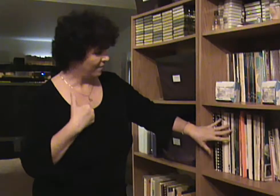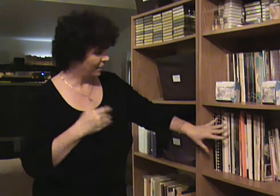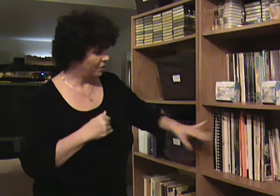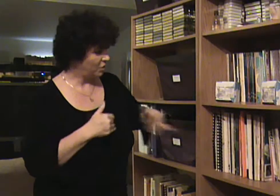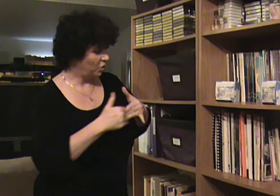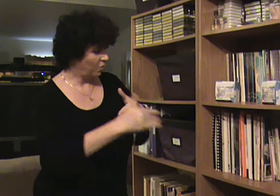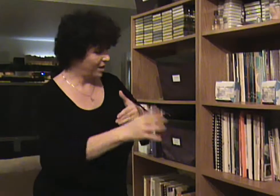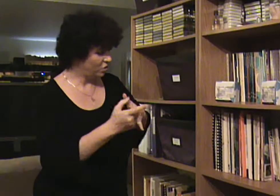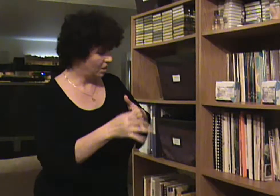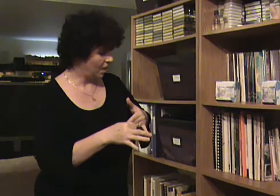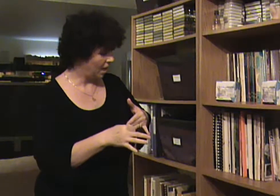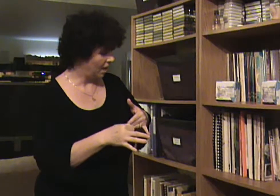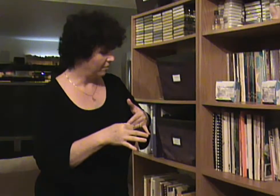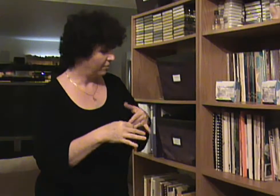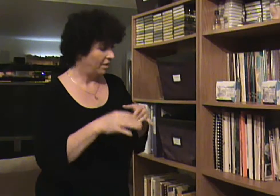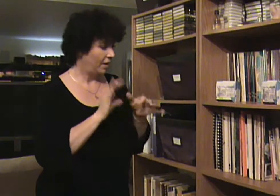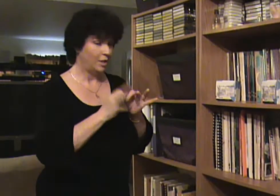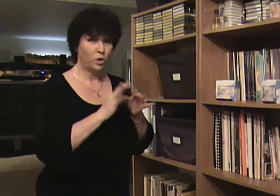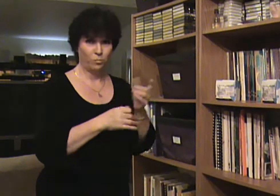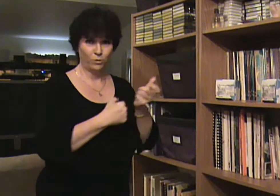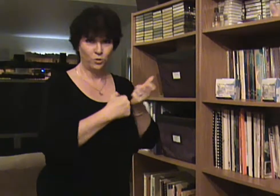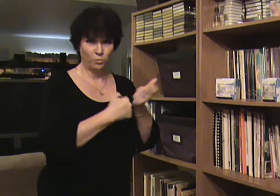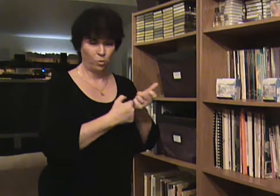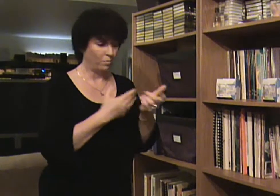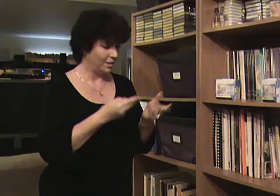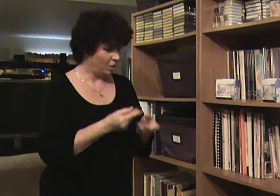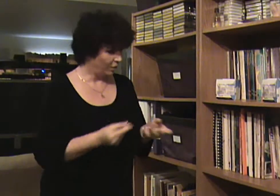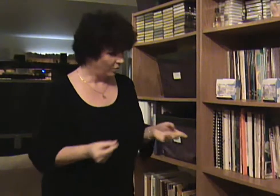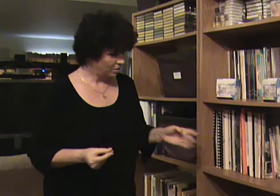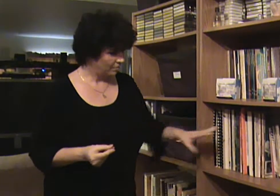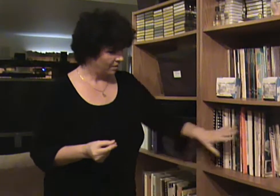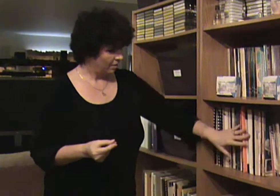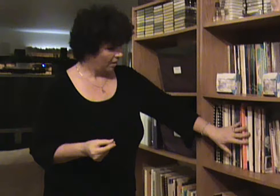a continuation of interpreter support materials.